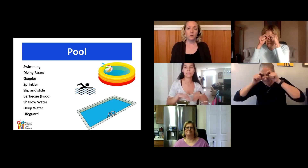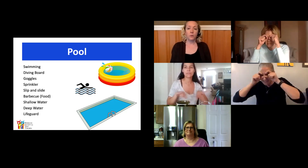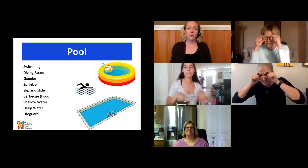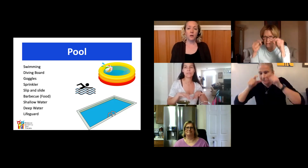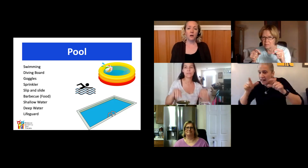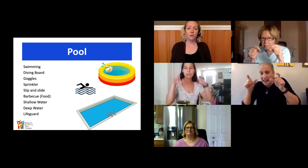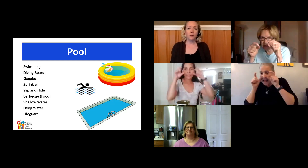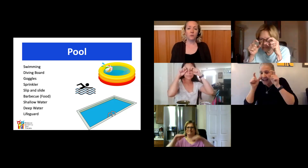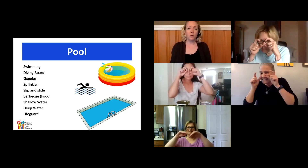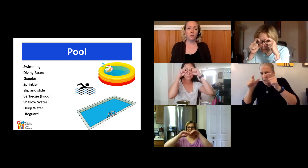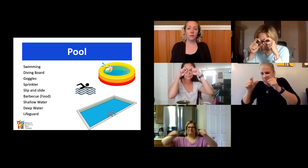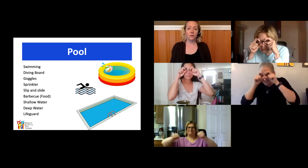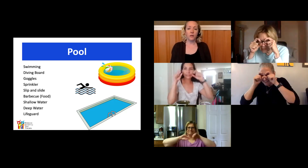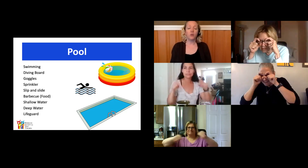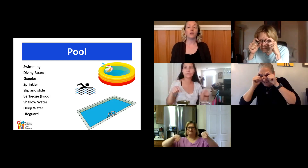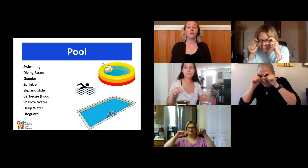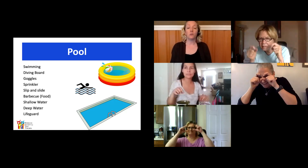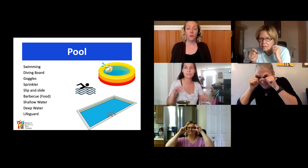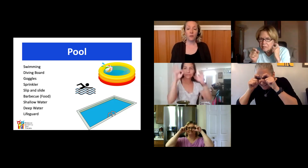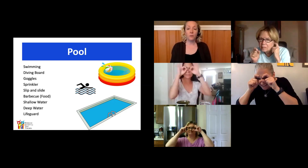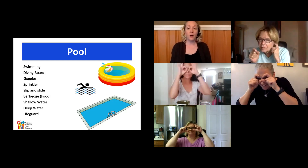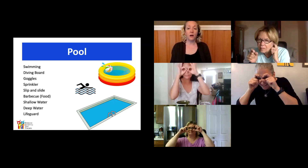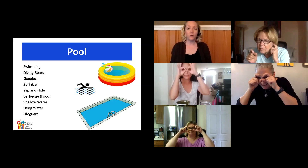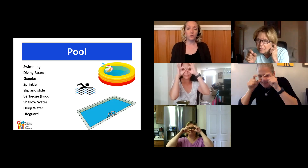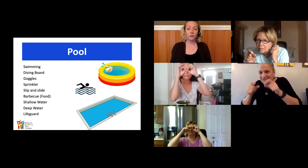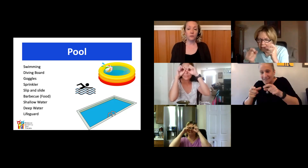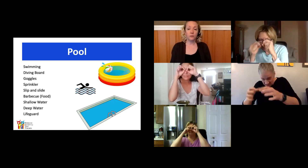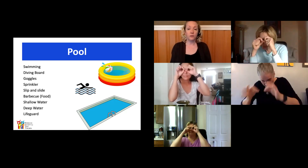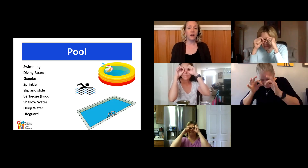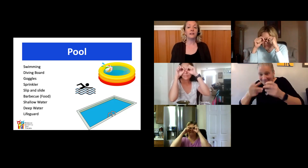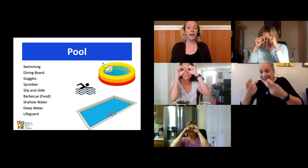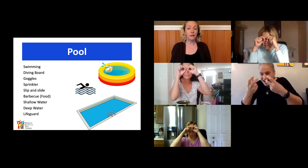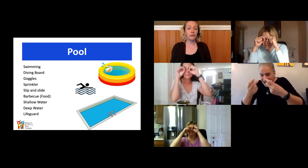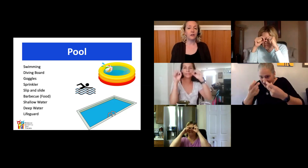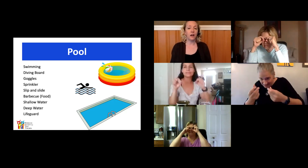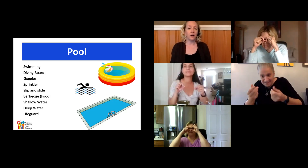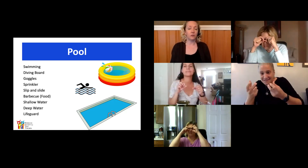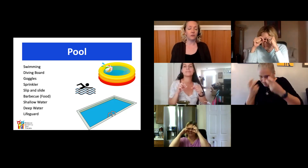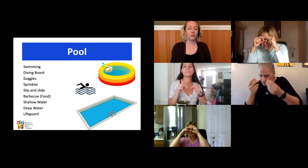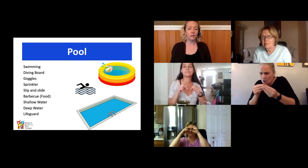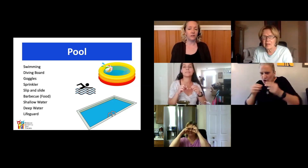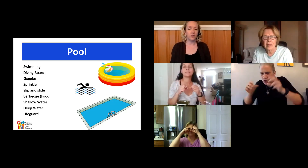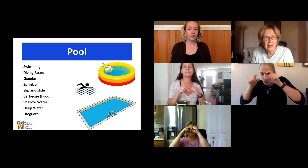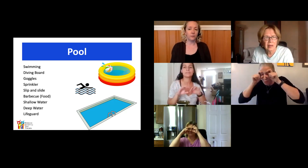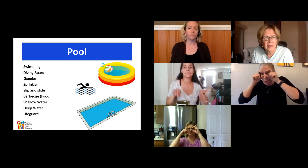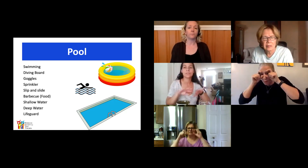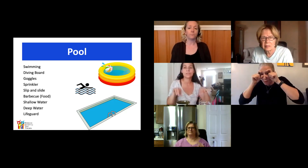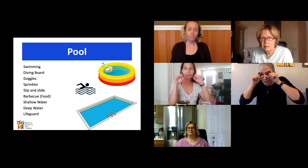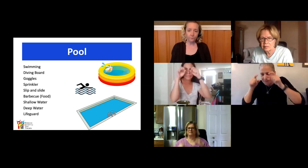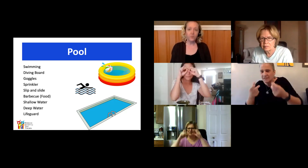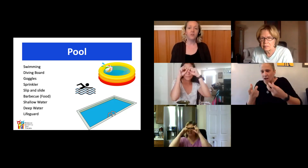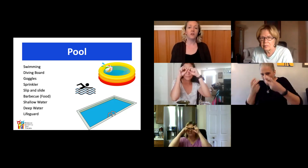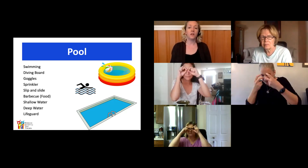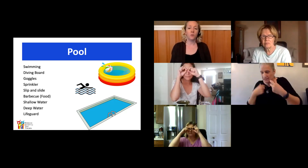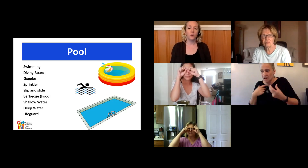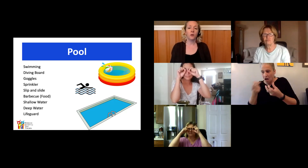so swim goggles. They're not glasses, they're goggles. Notice the difference. There you go. Because